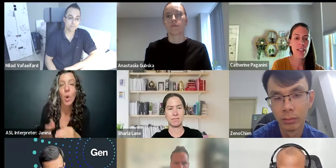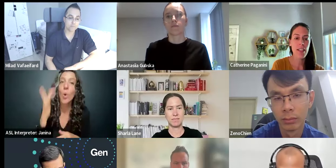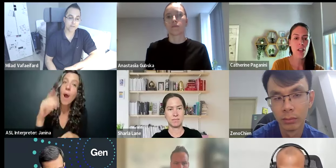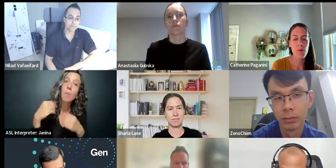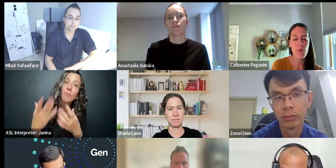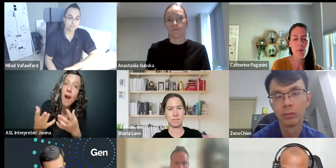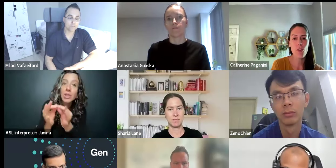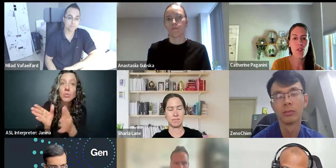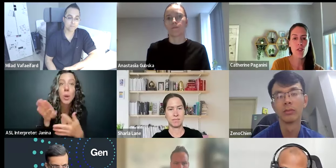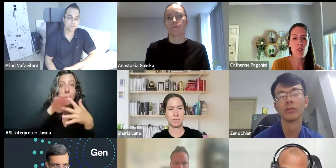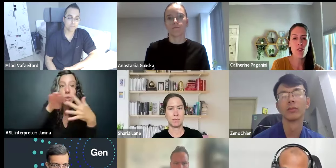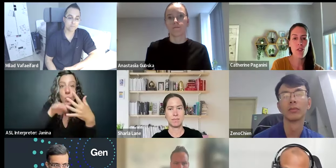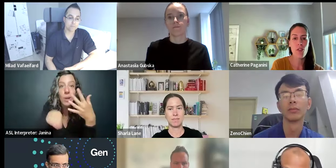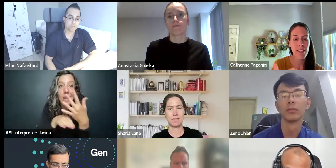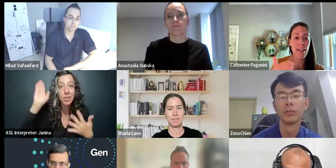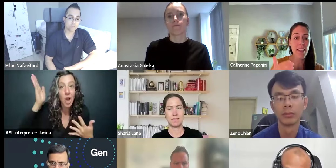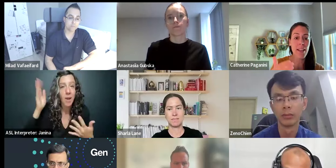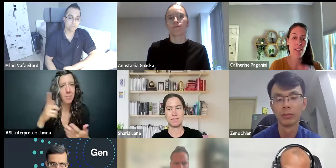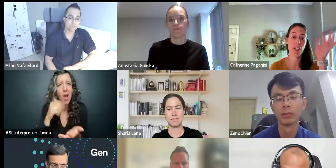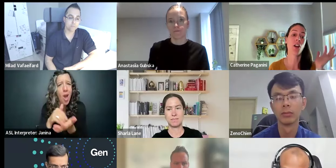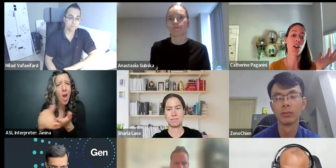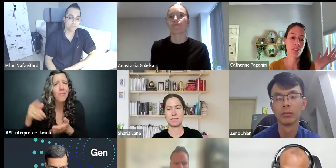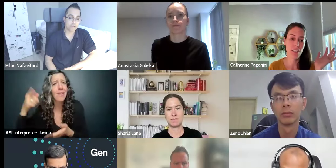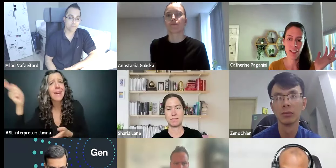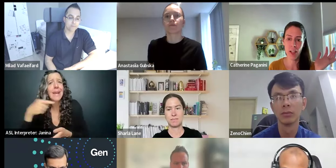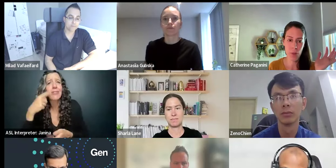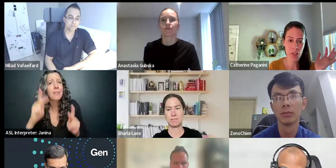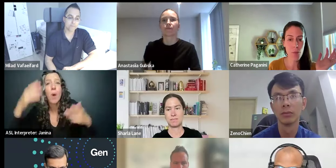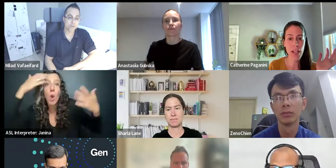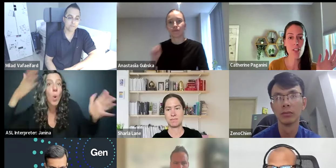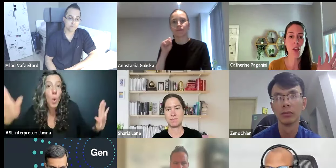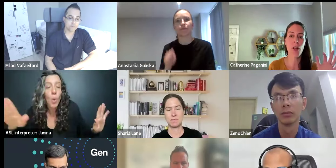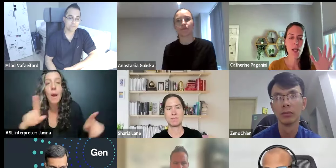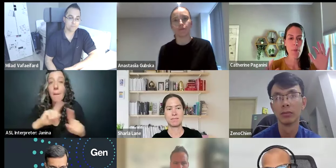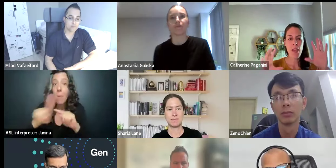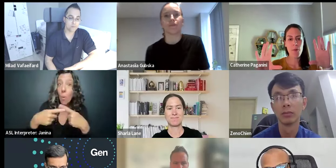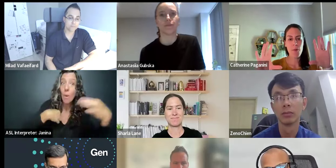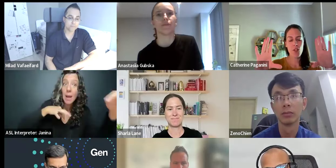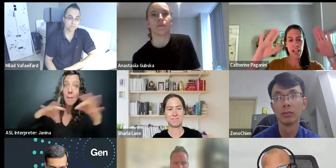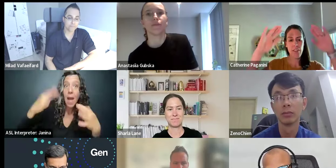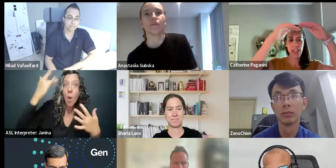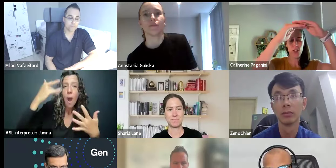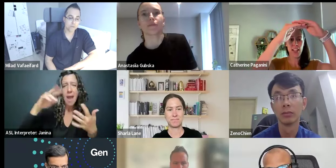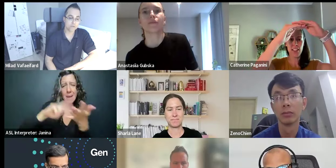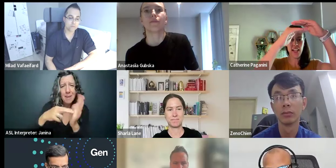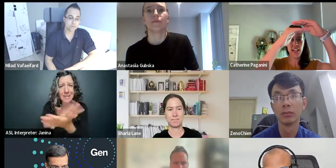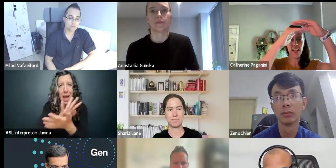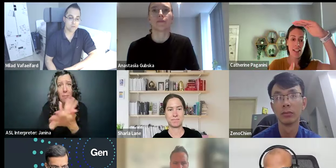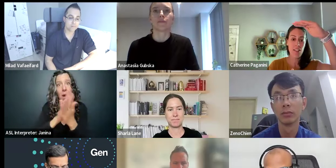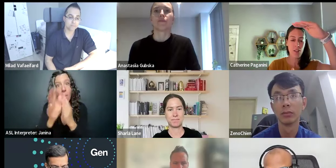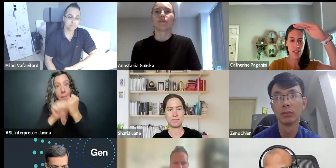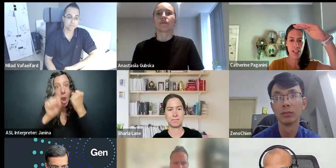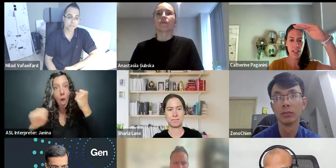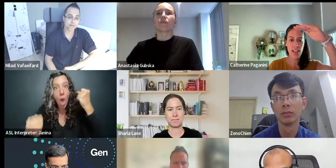or network, because it's like a lot of times people just don't think about it, but that makes it very long and cumbersome, right? So maybe just having